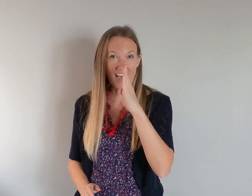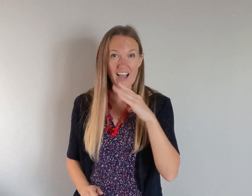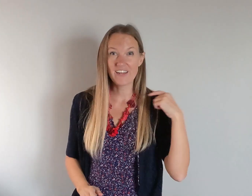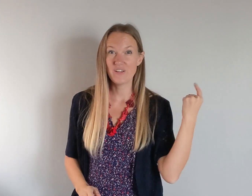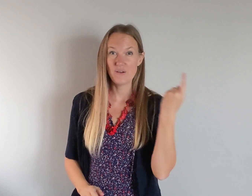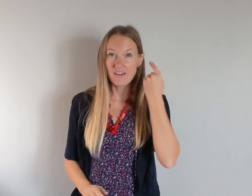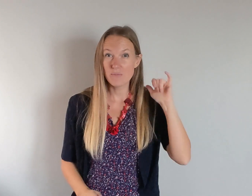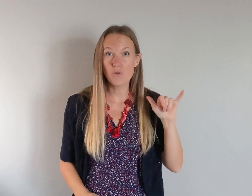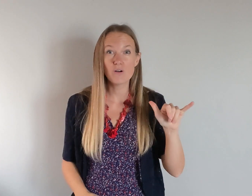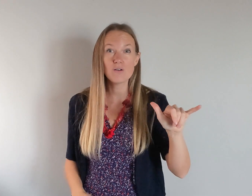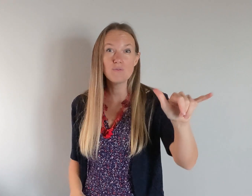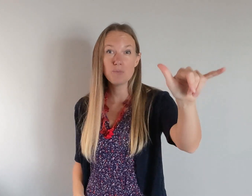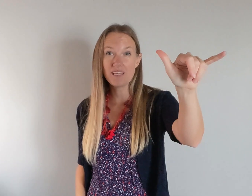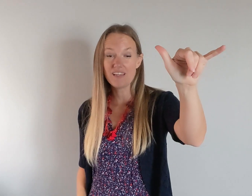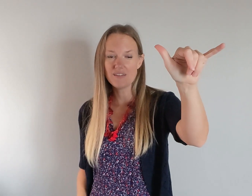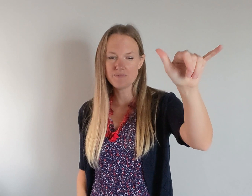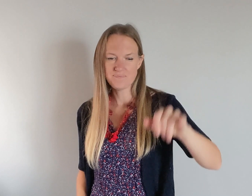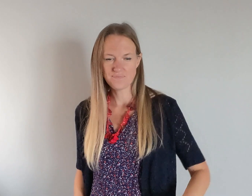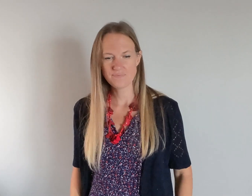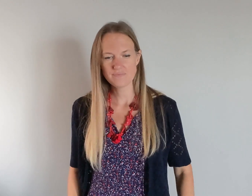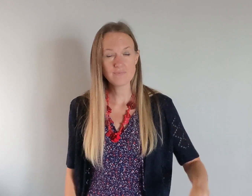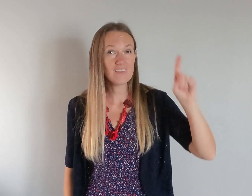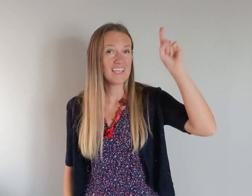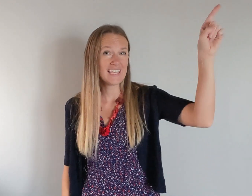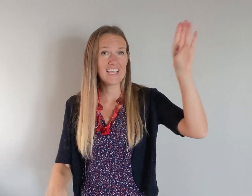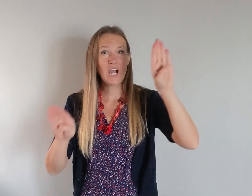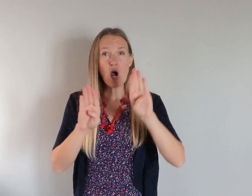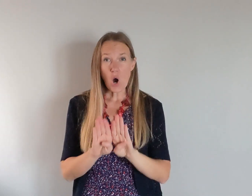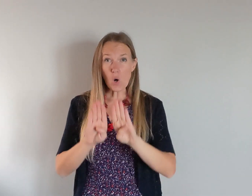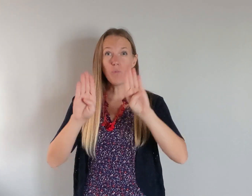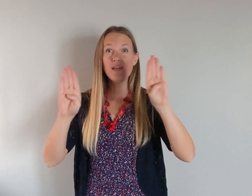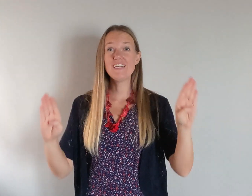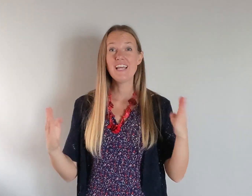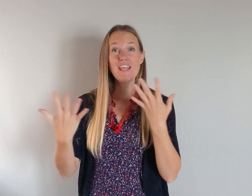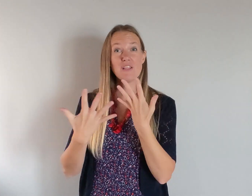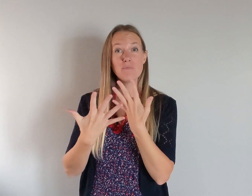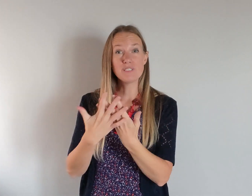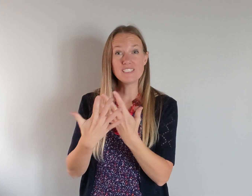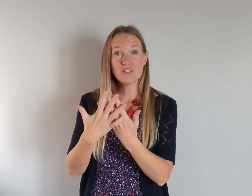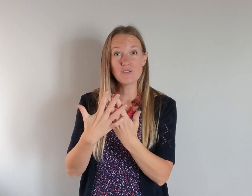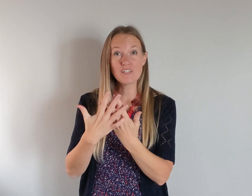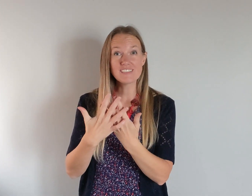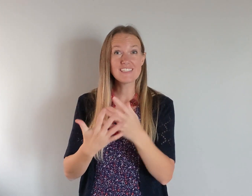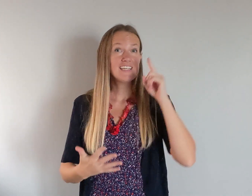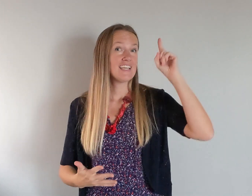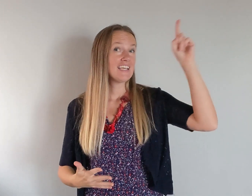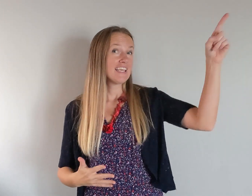God who evermore will be. He opened the prison doors.